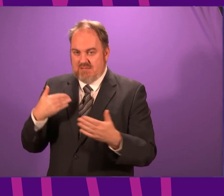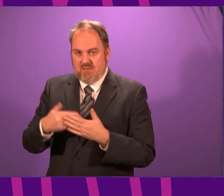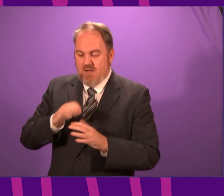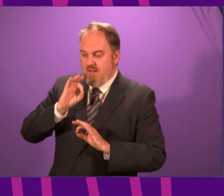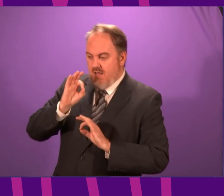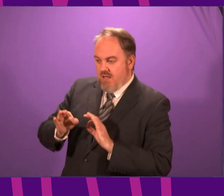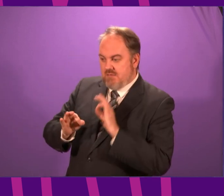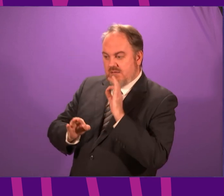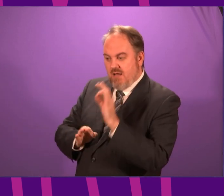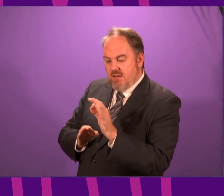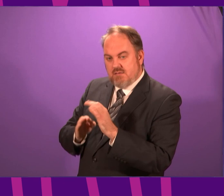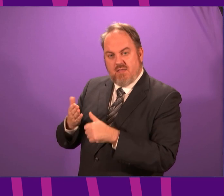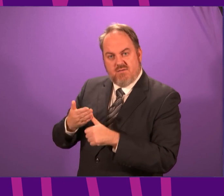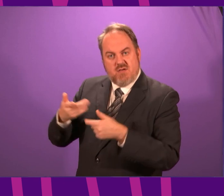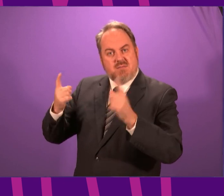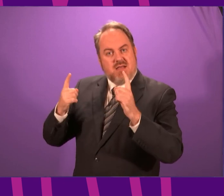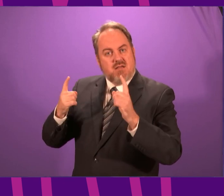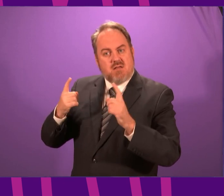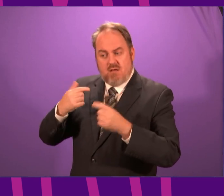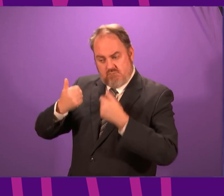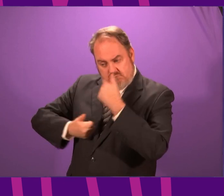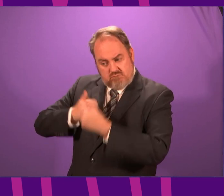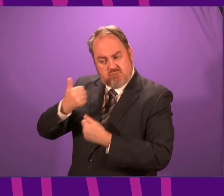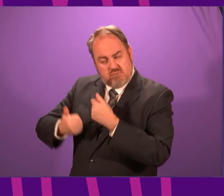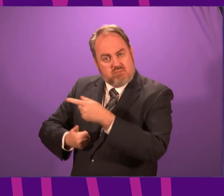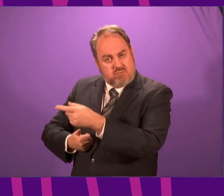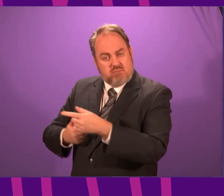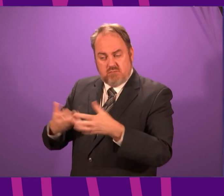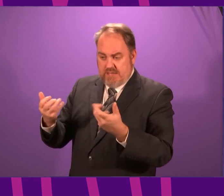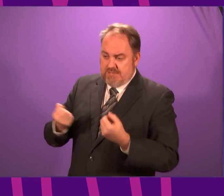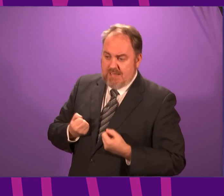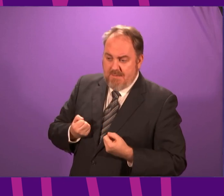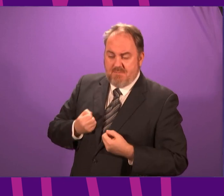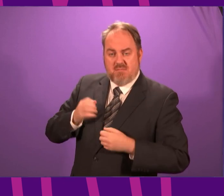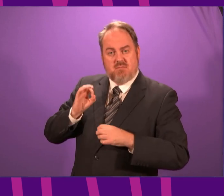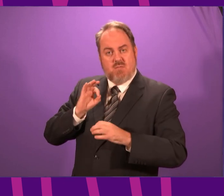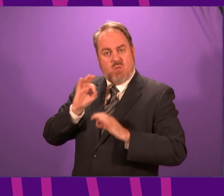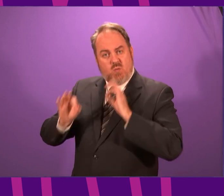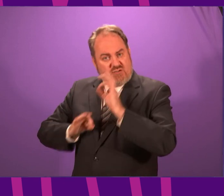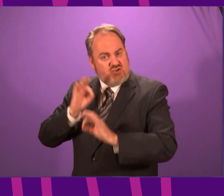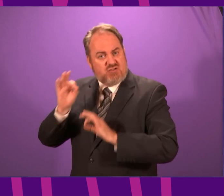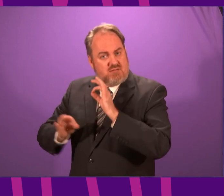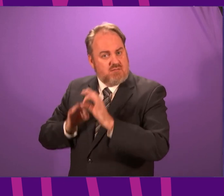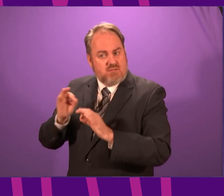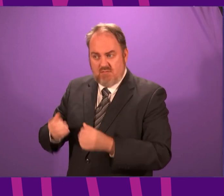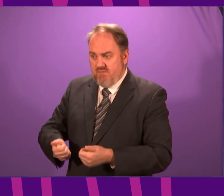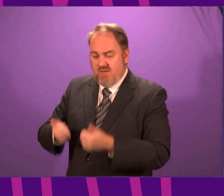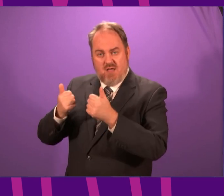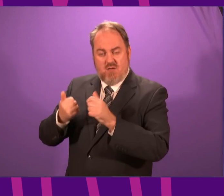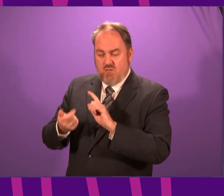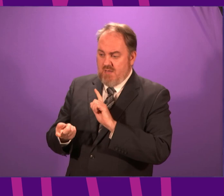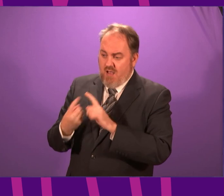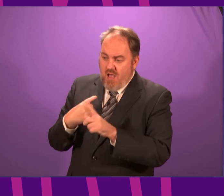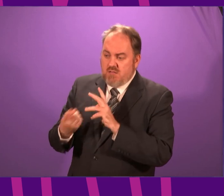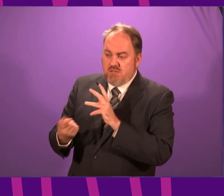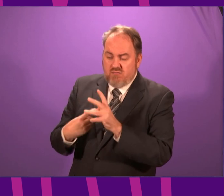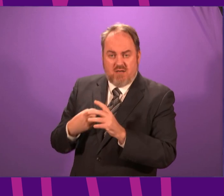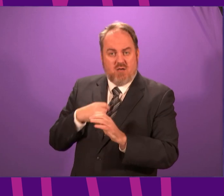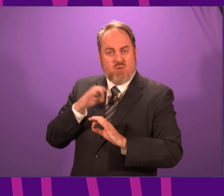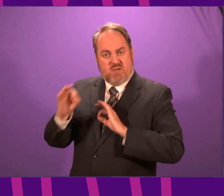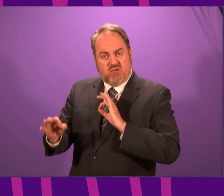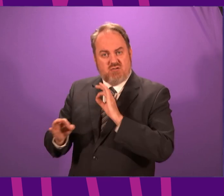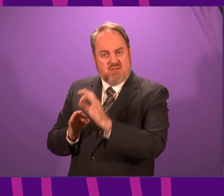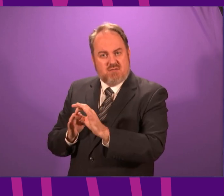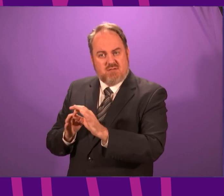First Minister, who I do give credit to, who stood there at the chamber desk answering our questions. I just don't see why